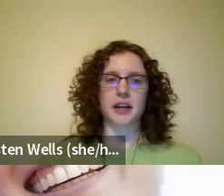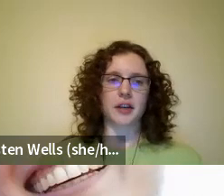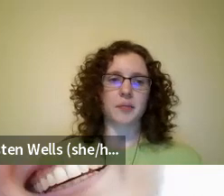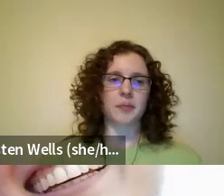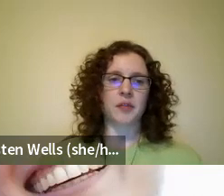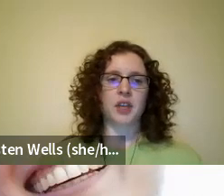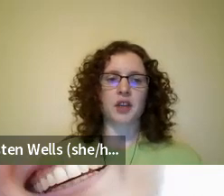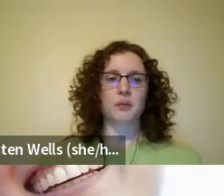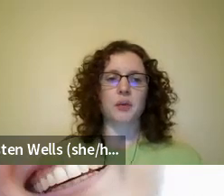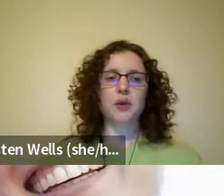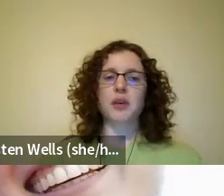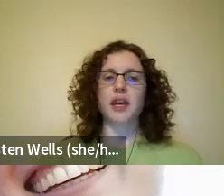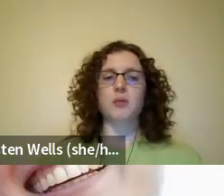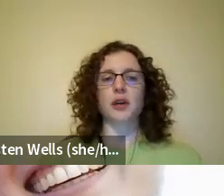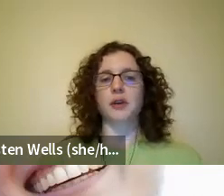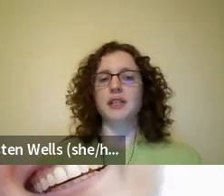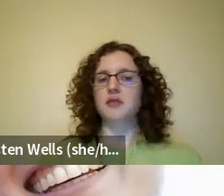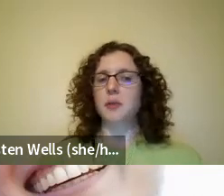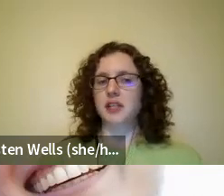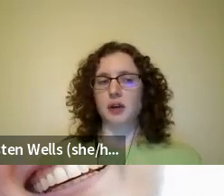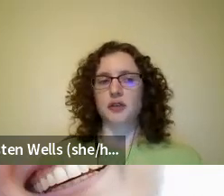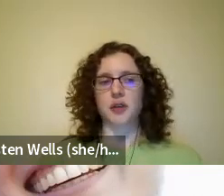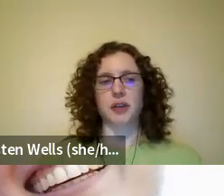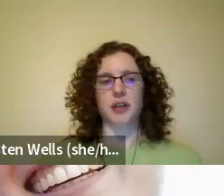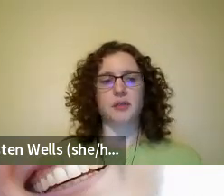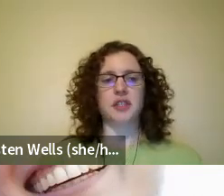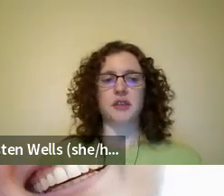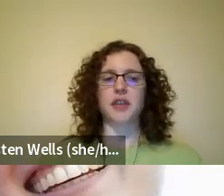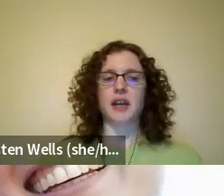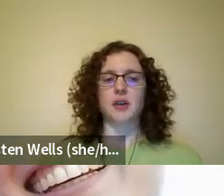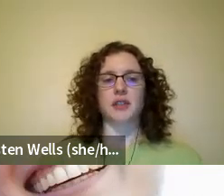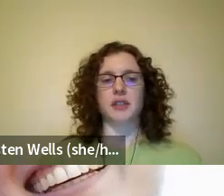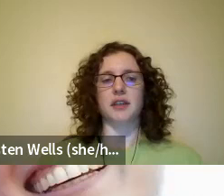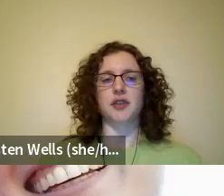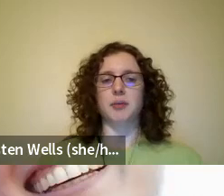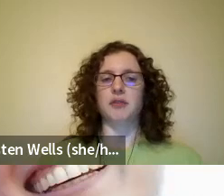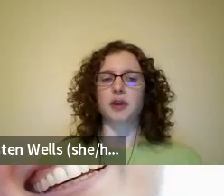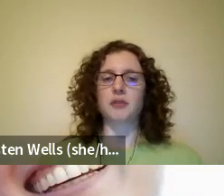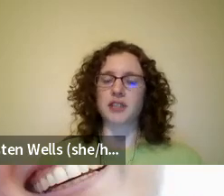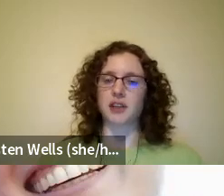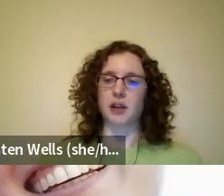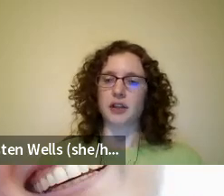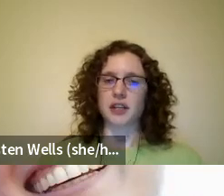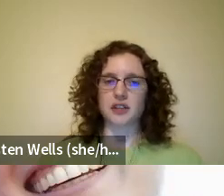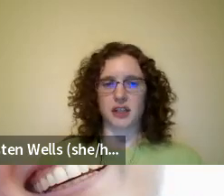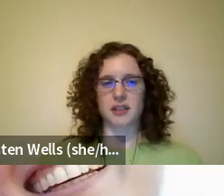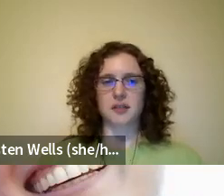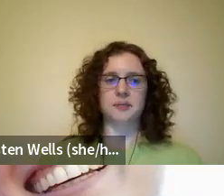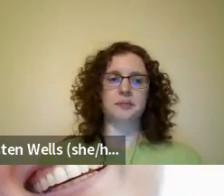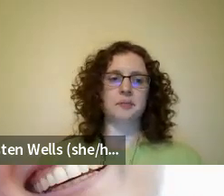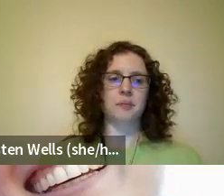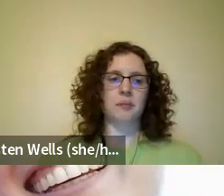months later. We both began more cohesive mental health treatment and received diagnoses and treatment for our physical health